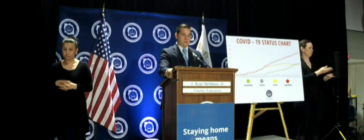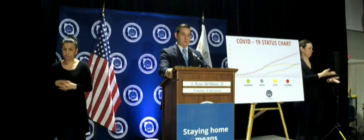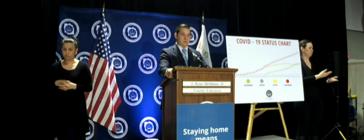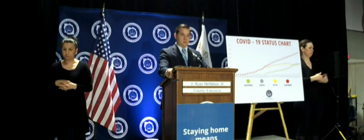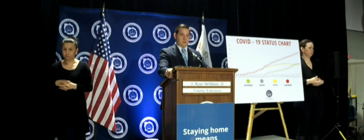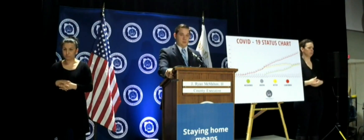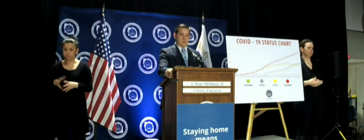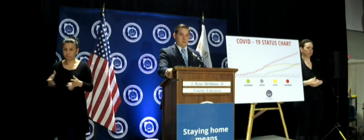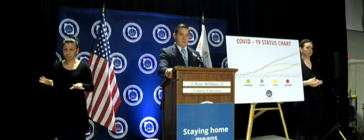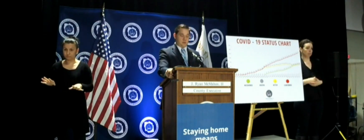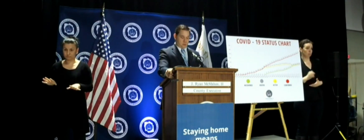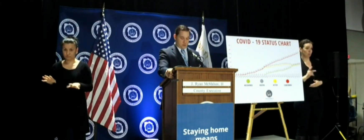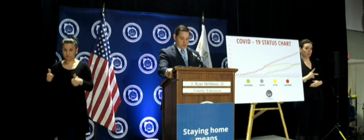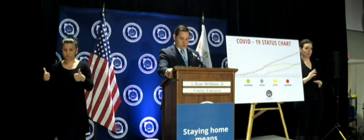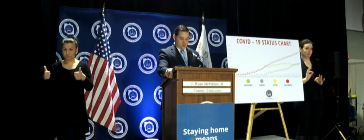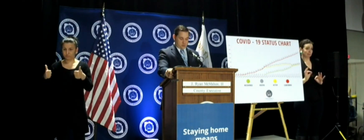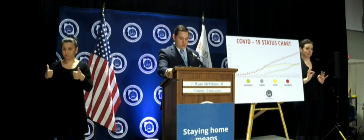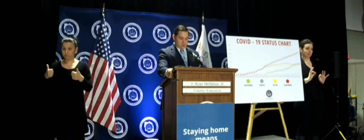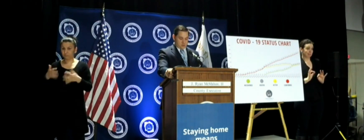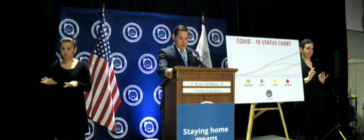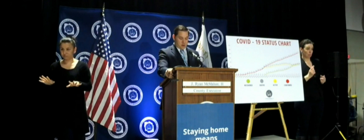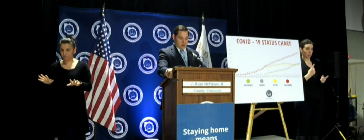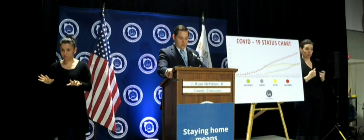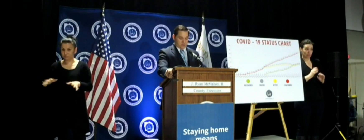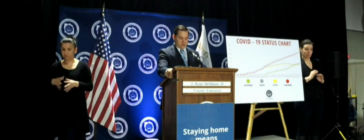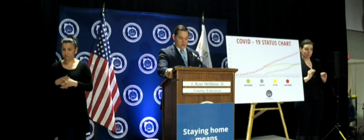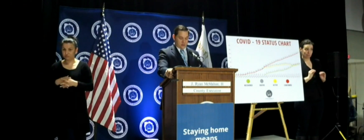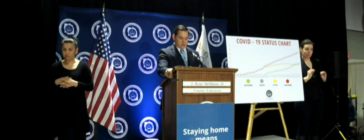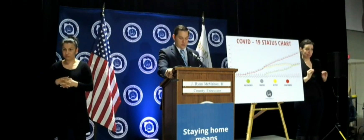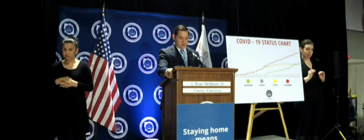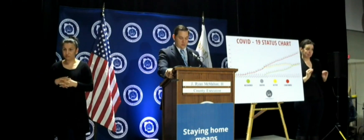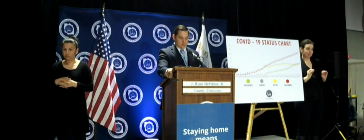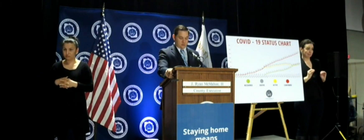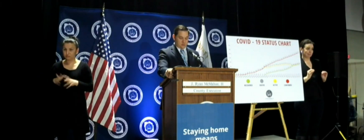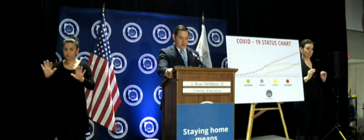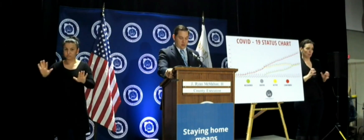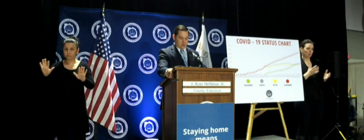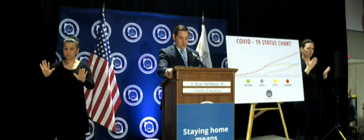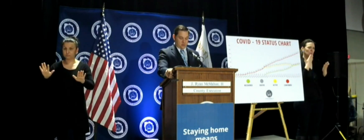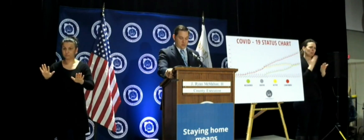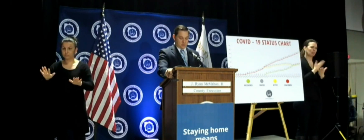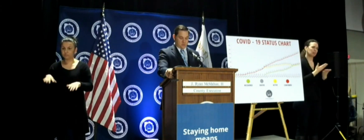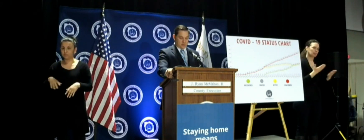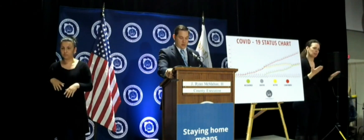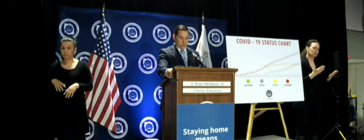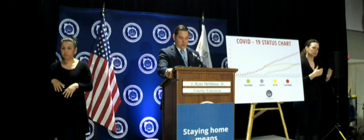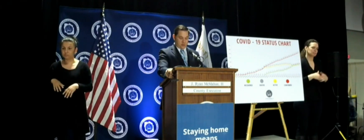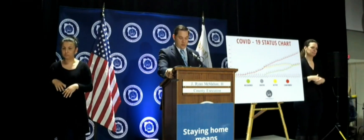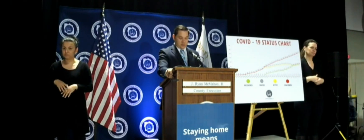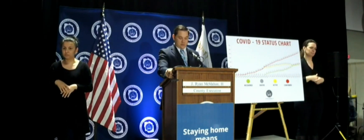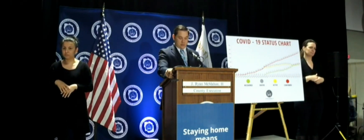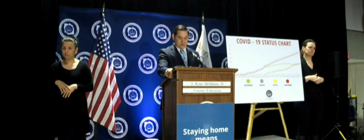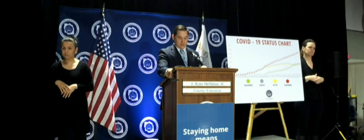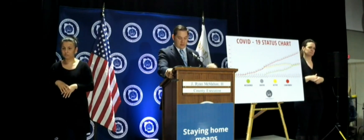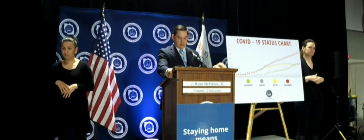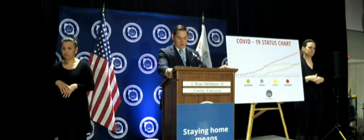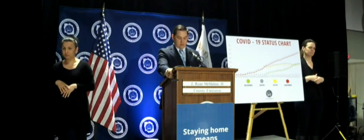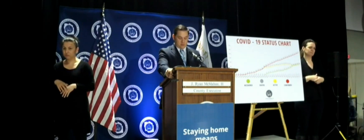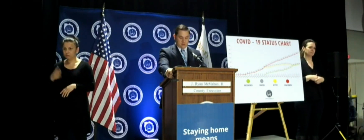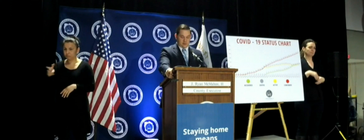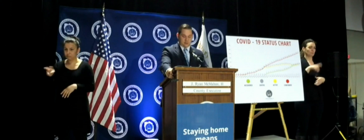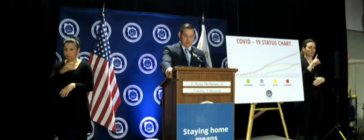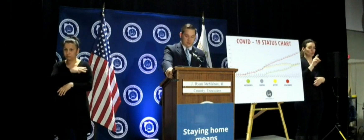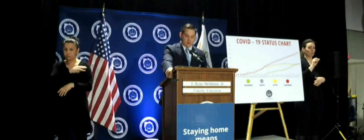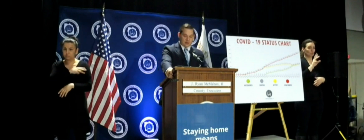Okay. Any other questions? I want to thank Dawn McElwain and Debbie